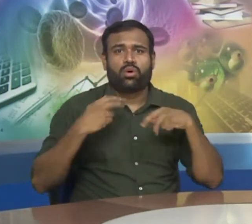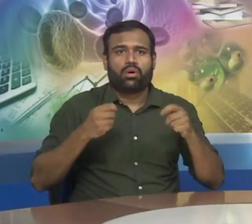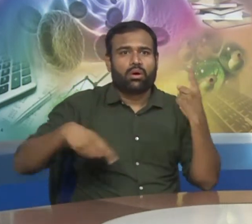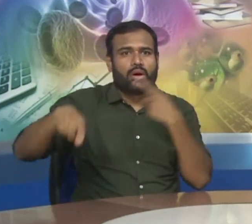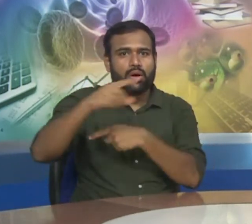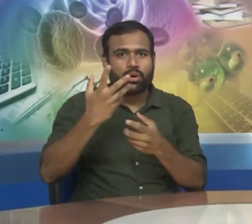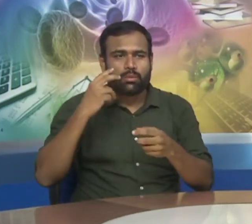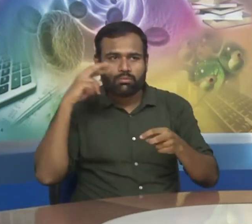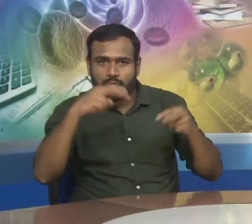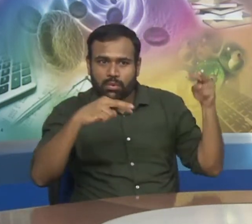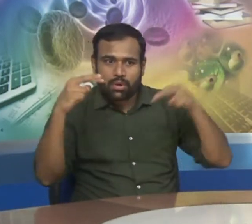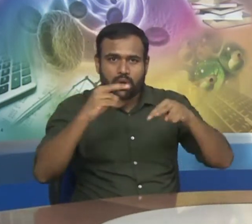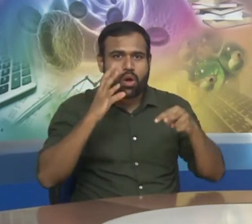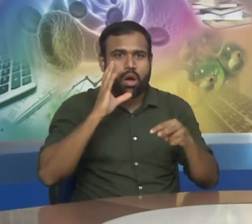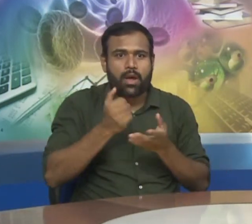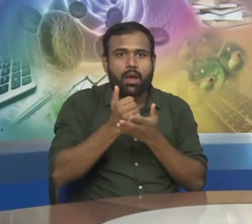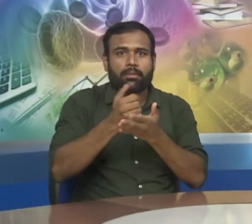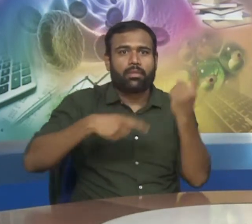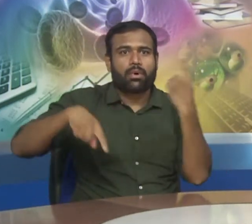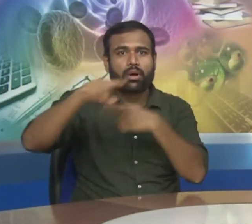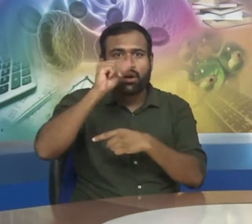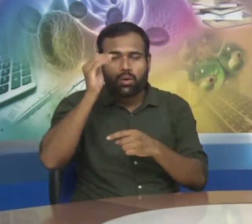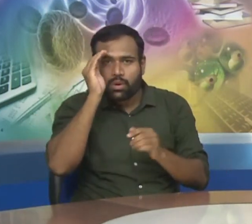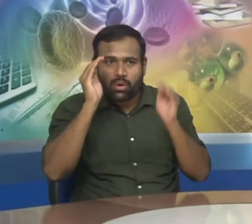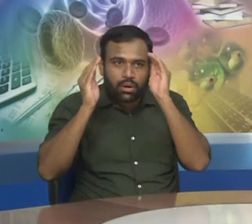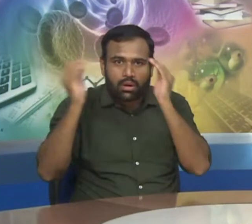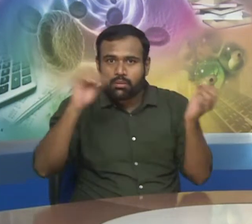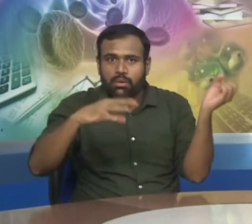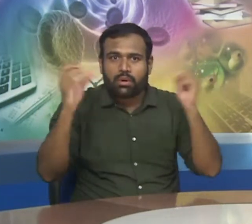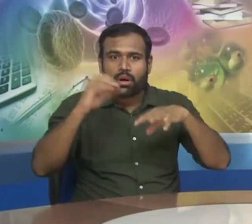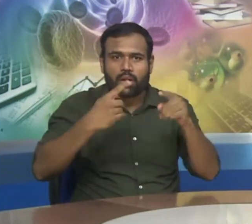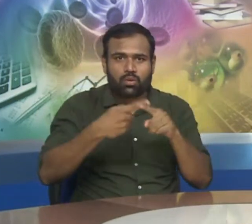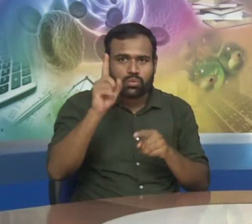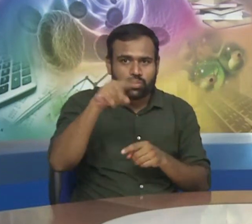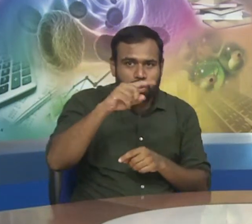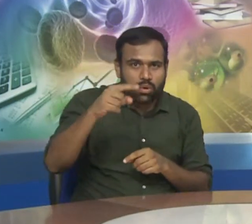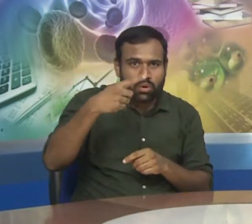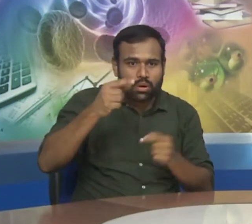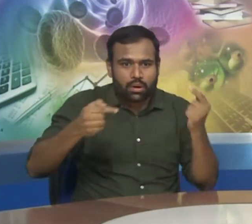Thus, the court expanded the right to freedom.